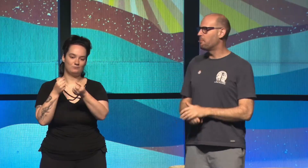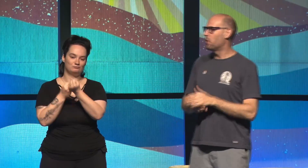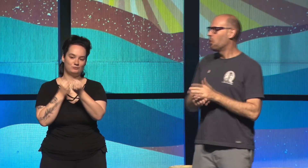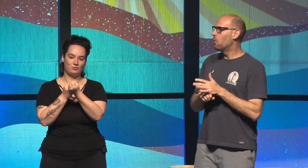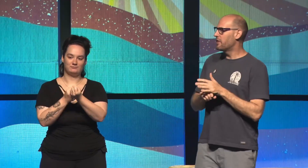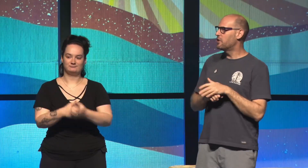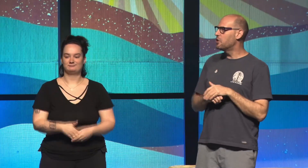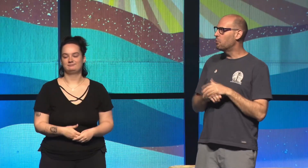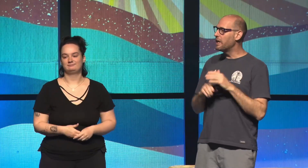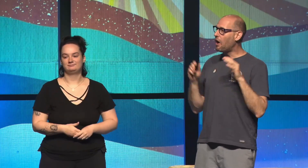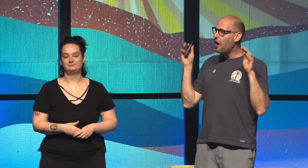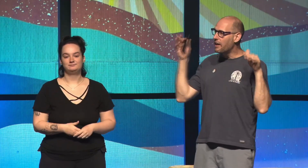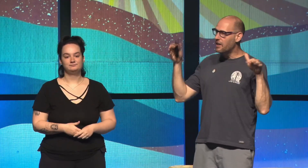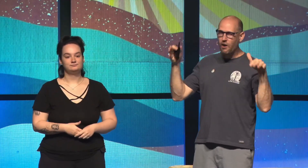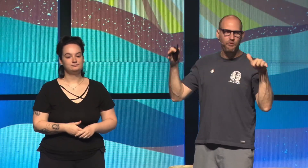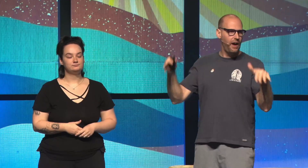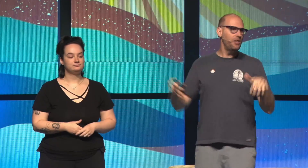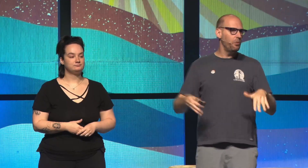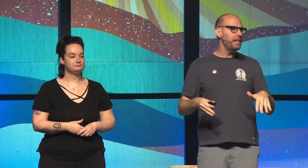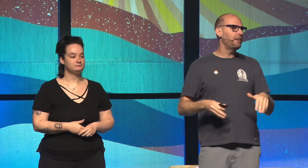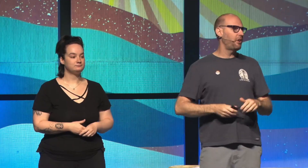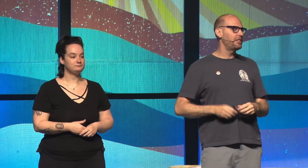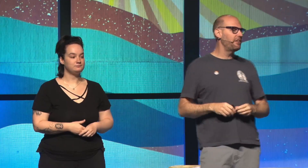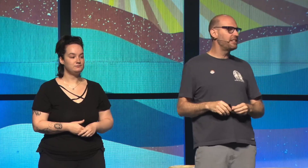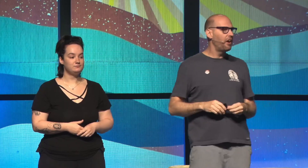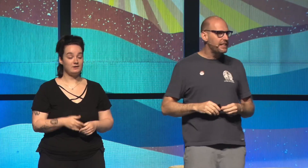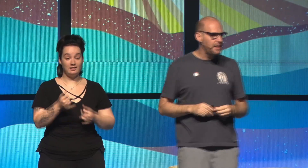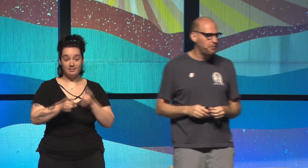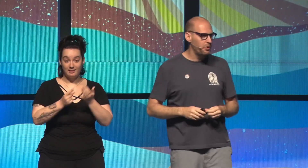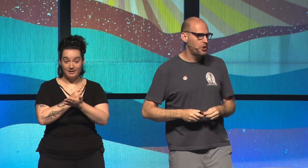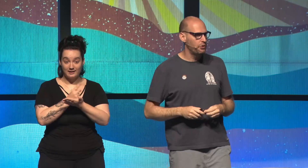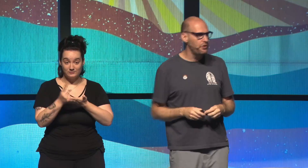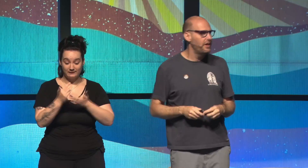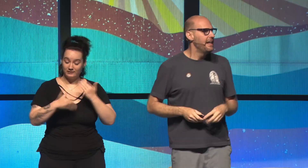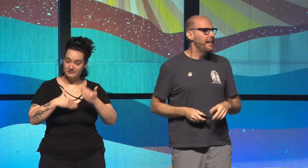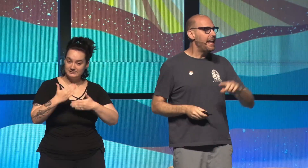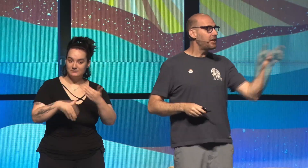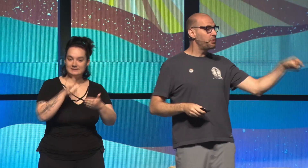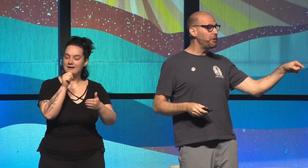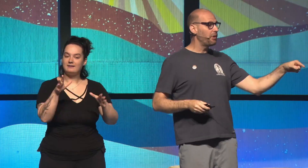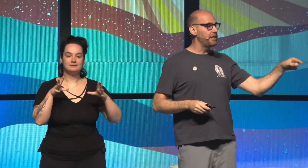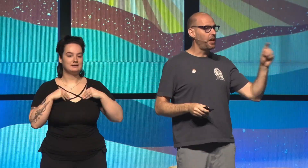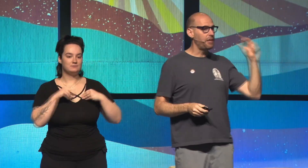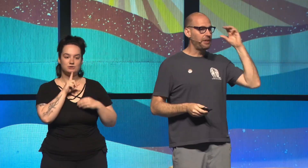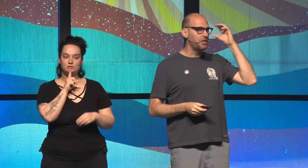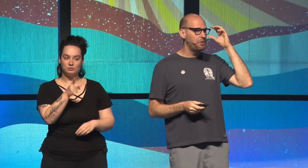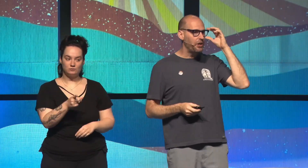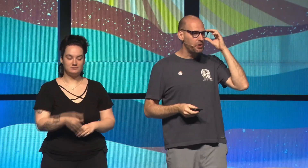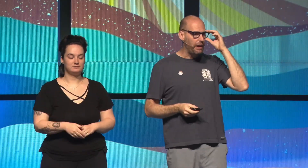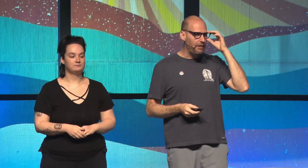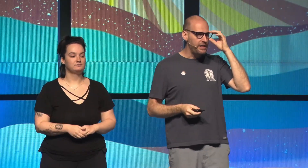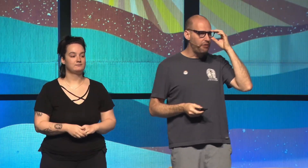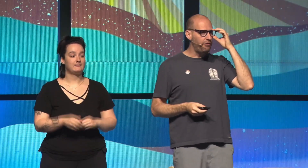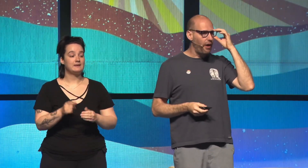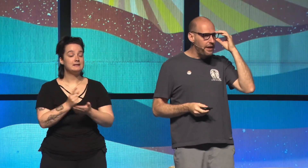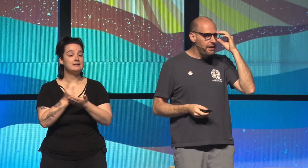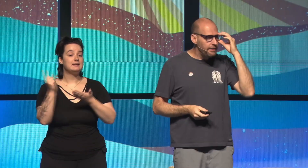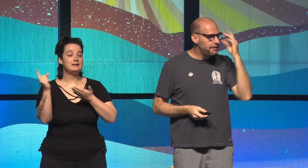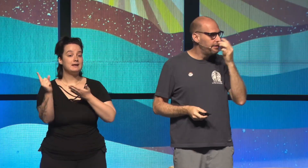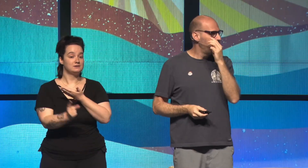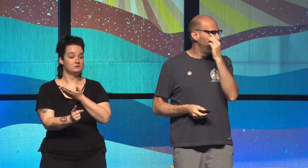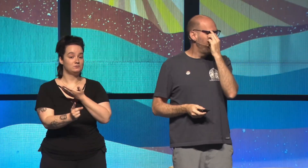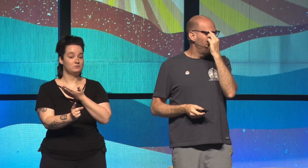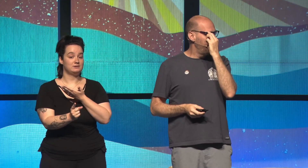set up with you. We are in our final week of our series, Unacceptable Truth. Next week, we're going to talk about the spirituality of